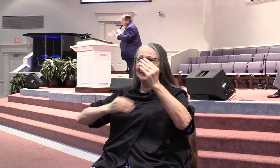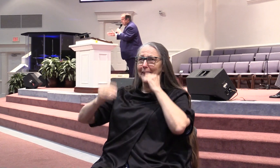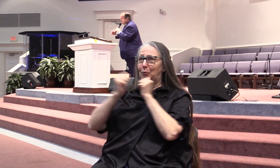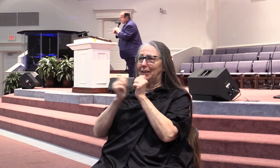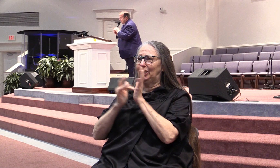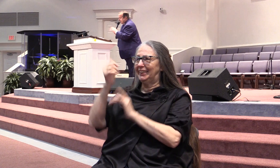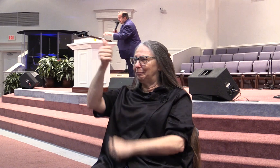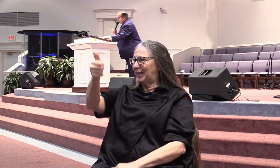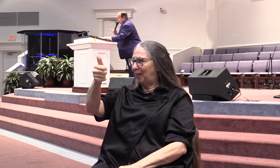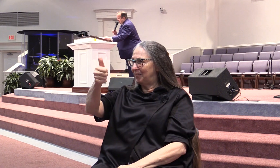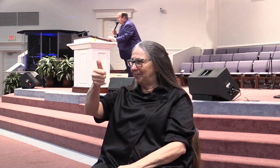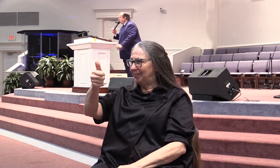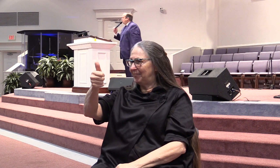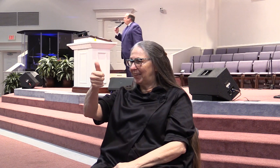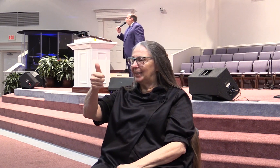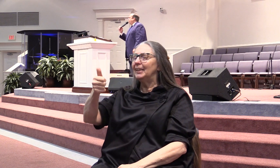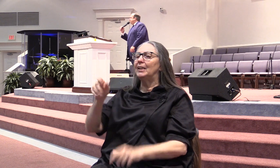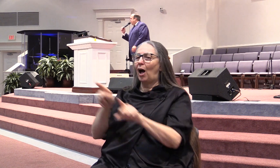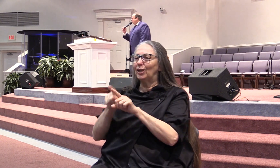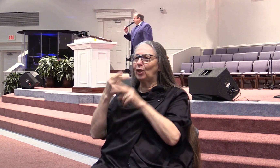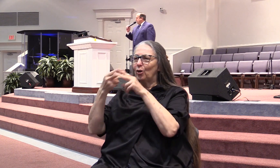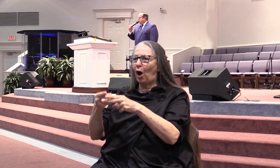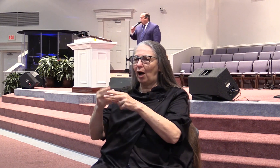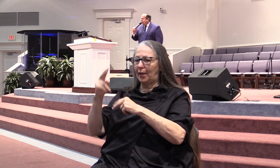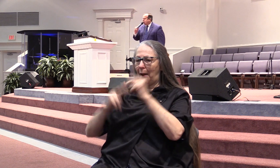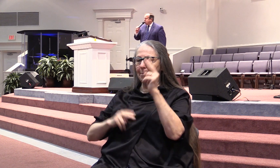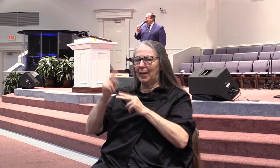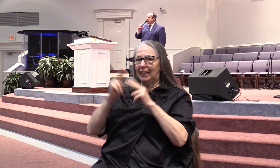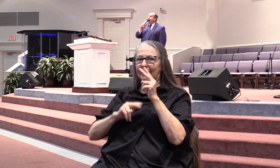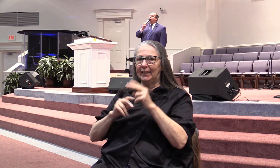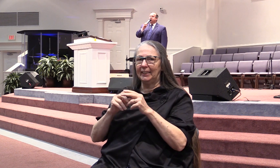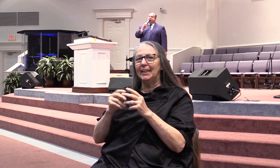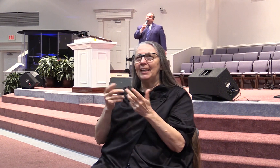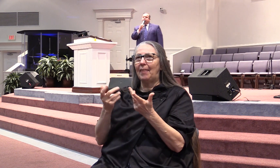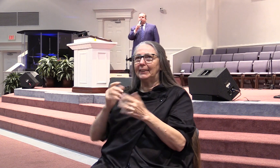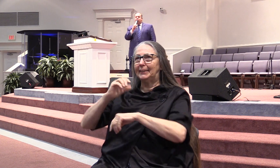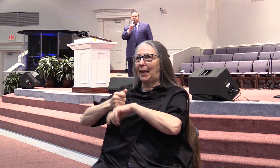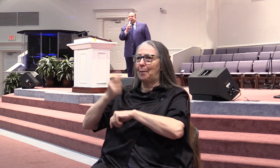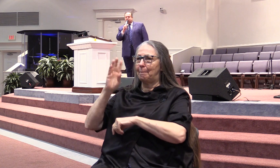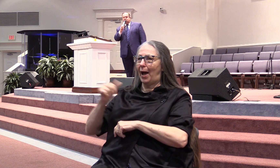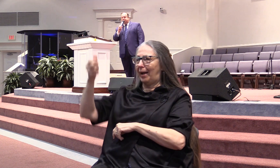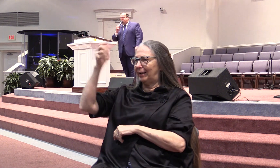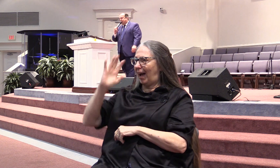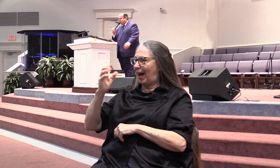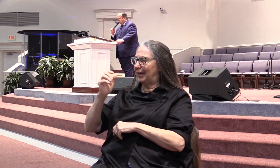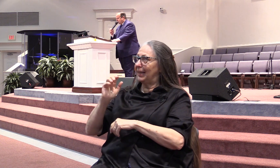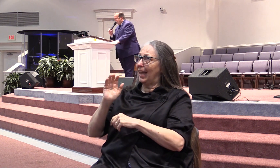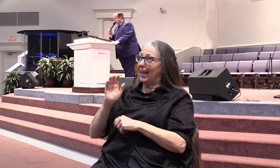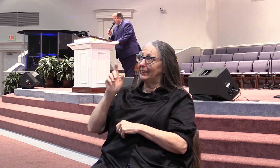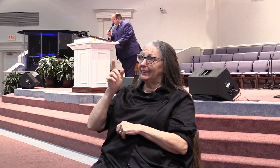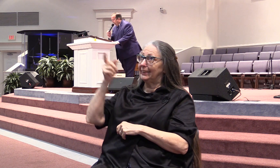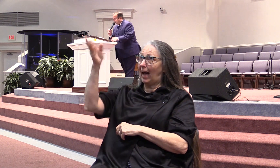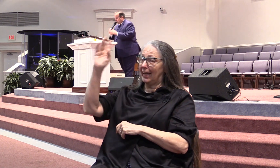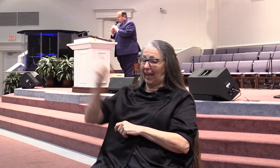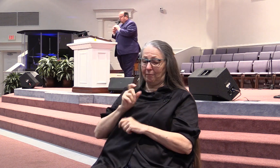bride. It's also called a building that's crafted by God and founded upon the message of the apostles